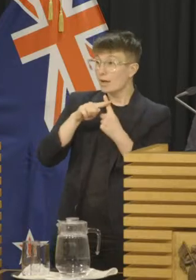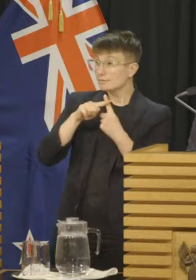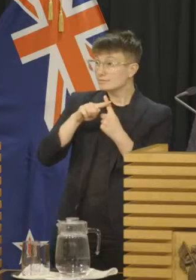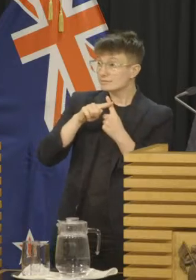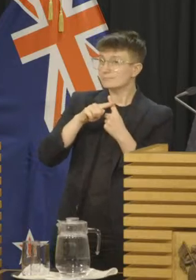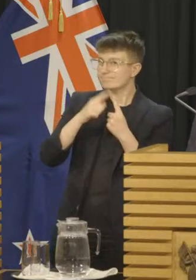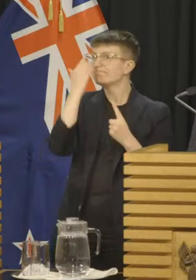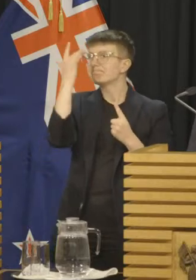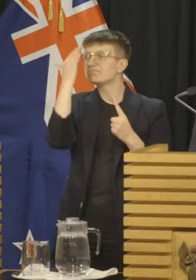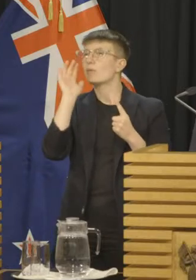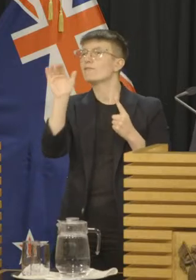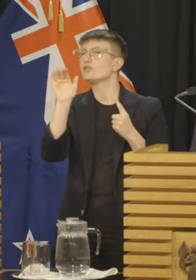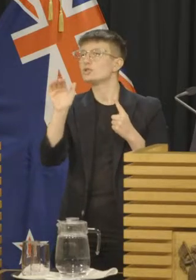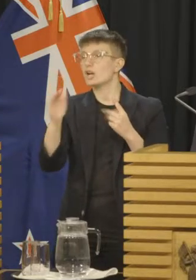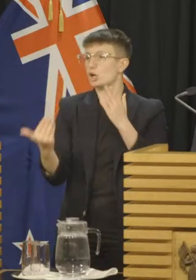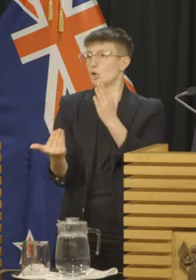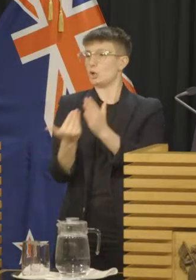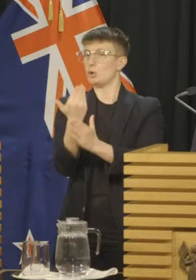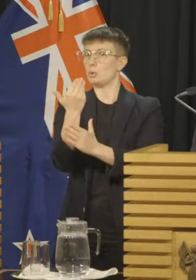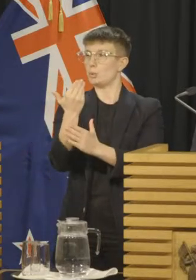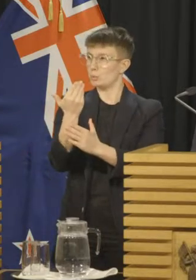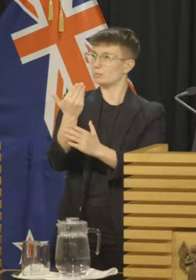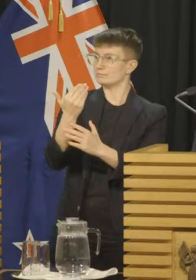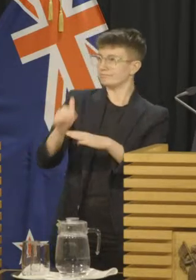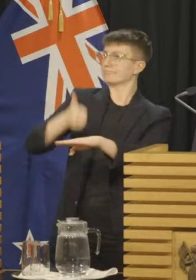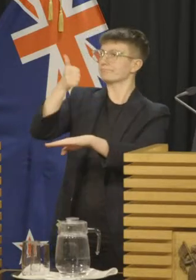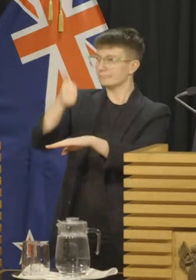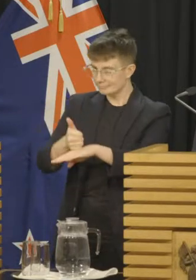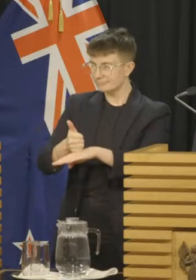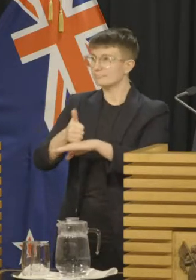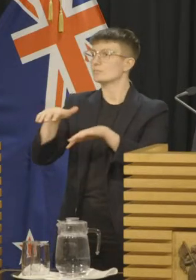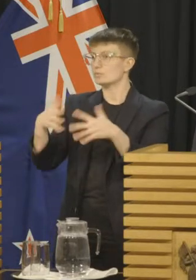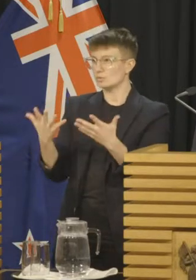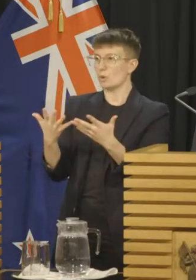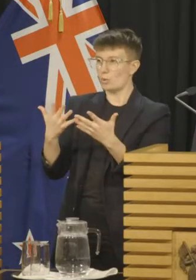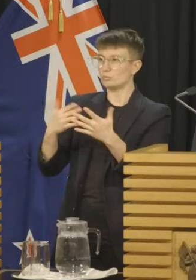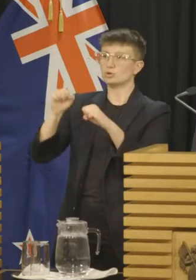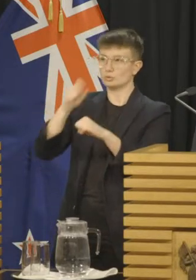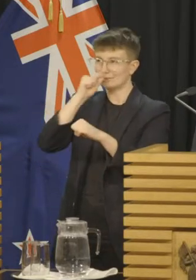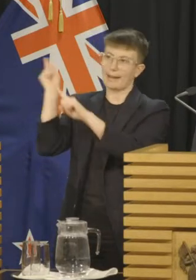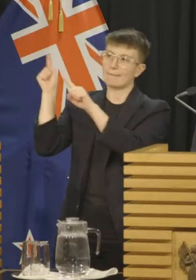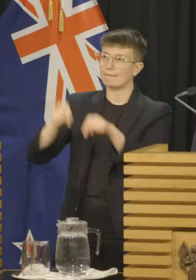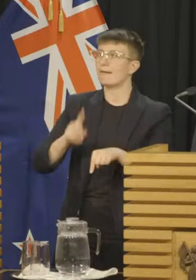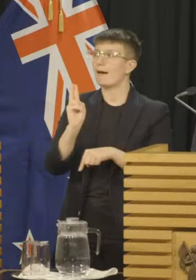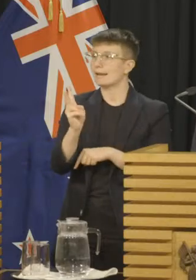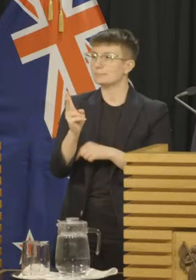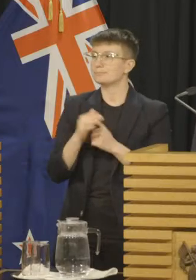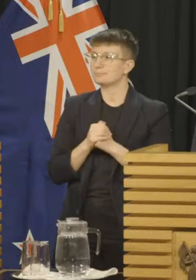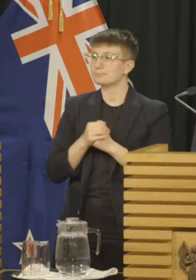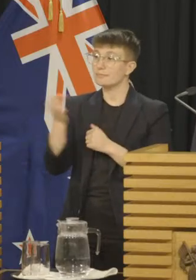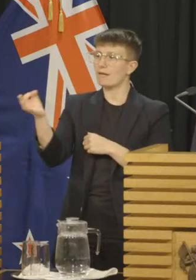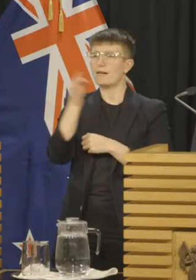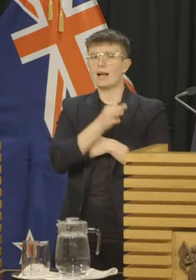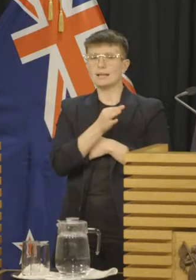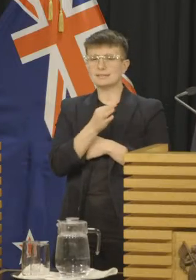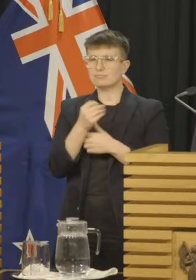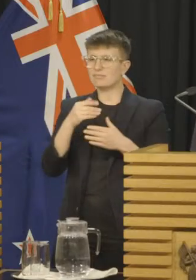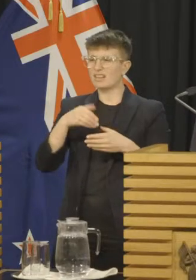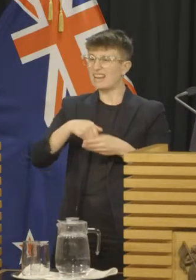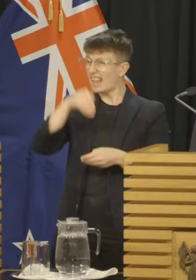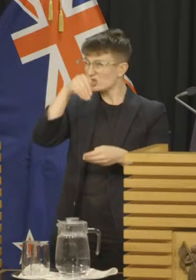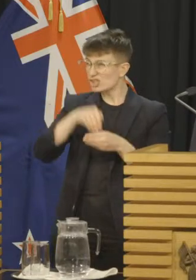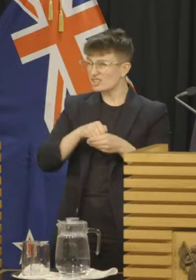things that will help us to bring international students in. Is the election holding up any progress here? Are you worried about any risk or too much risk?